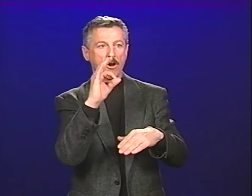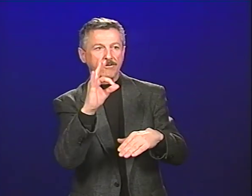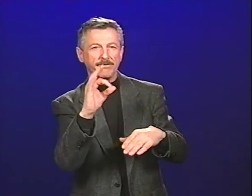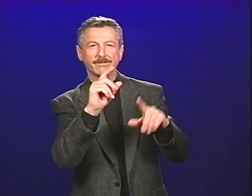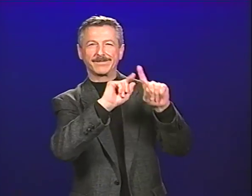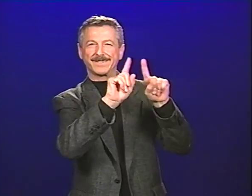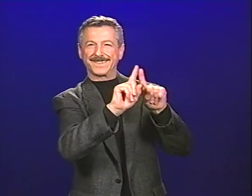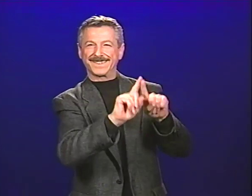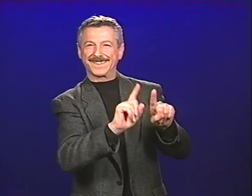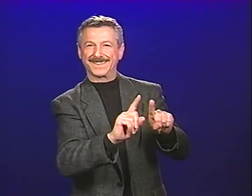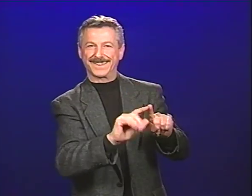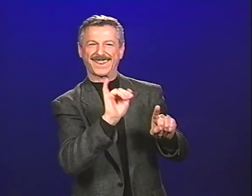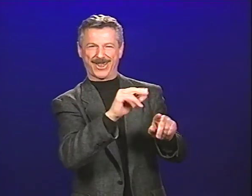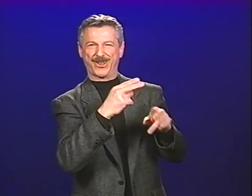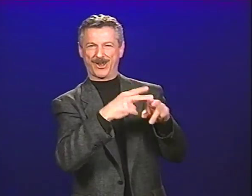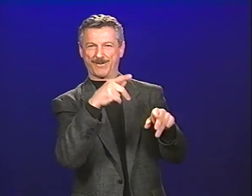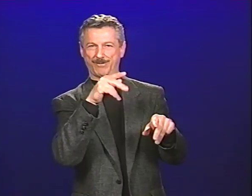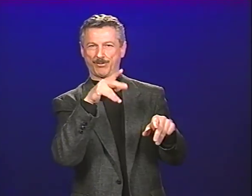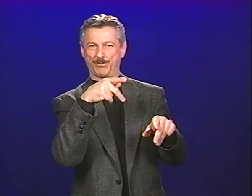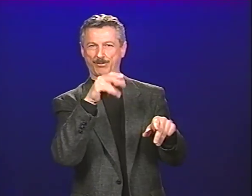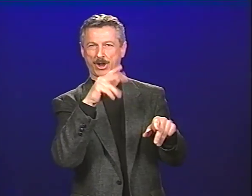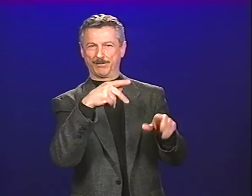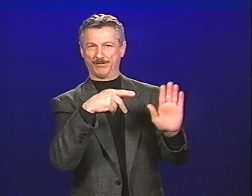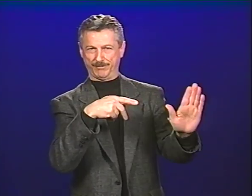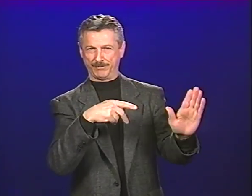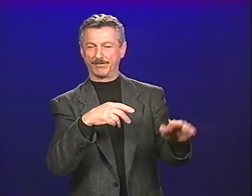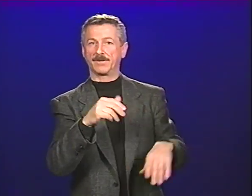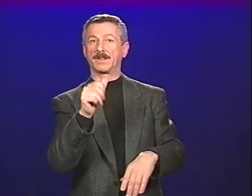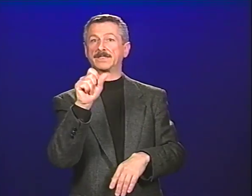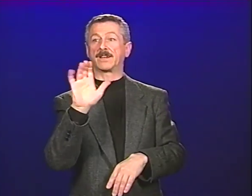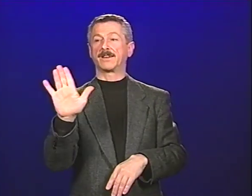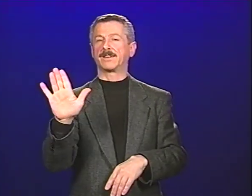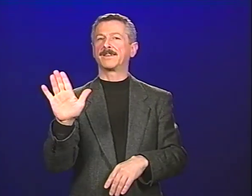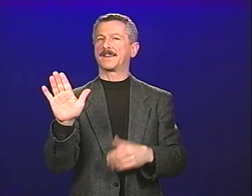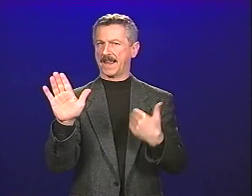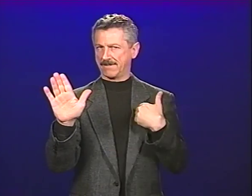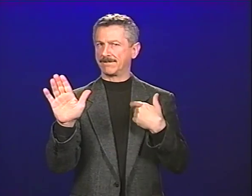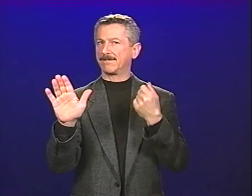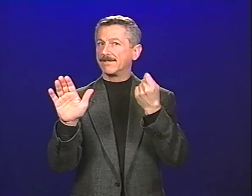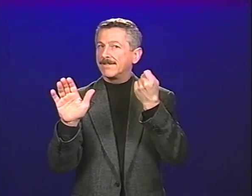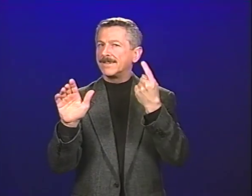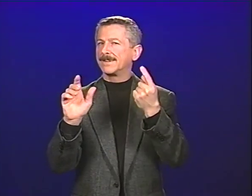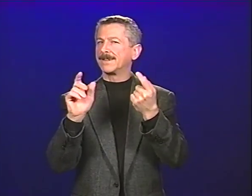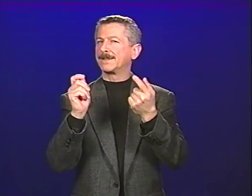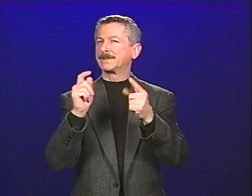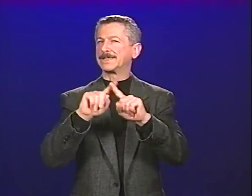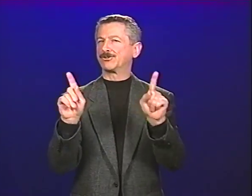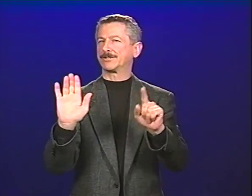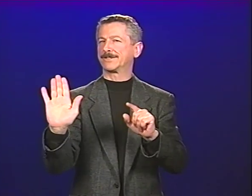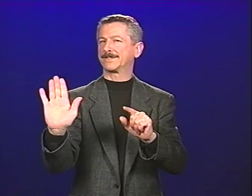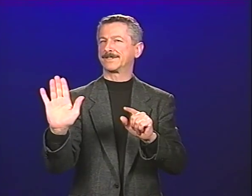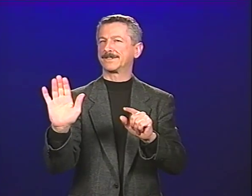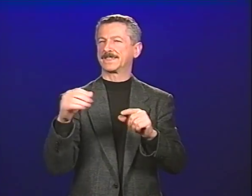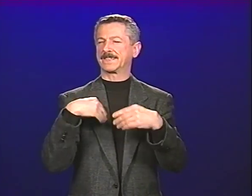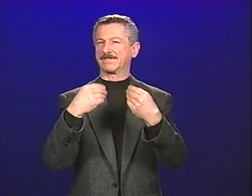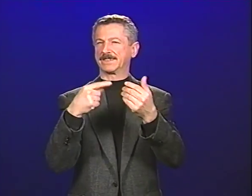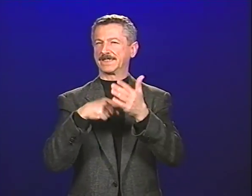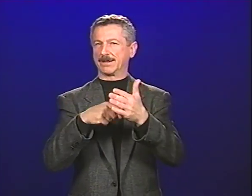on, above, and off. These are English prepositions. ASL uses prepositions, although in a little